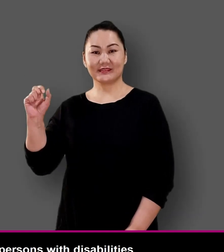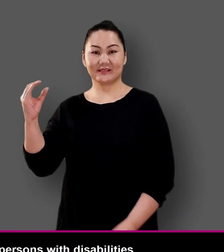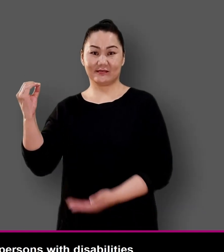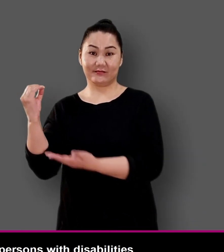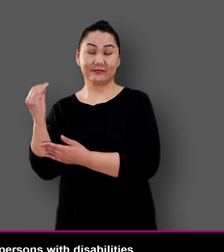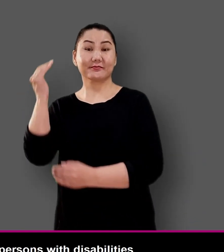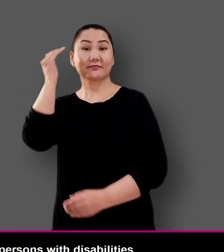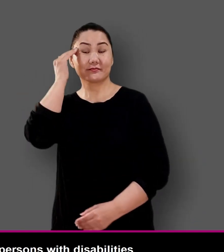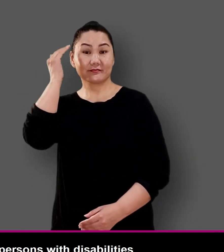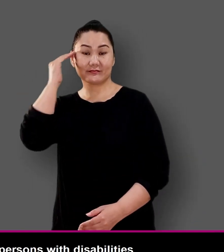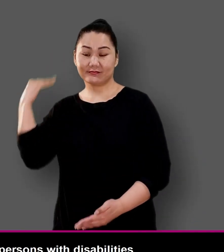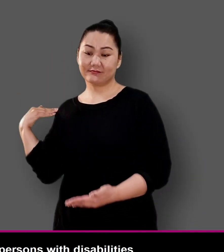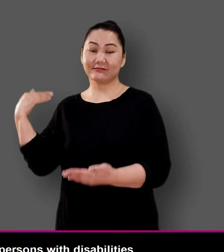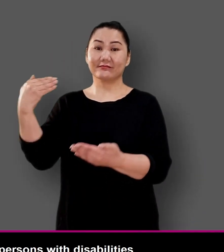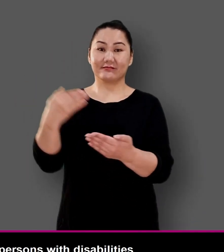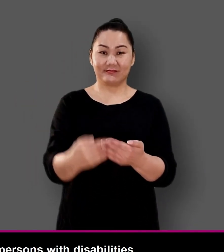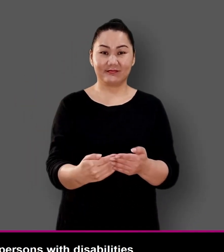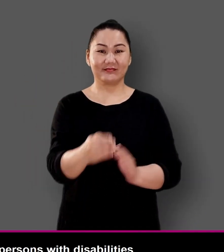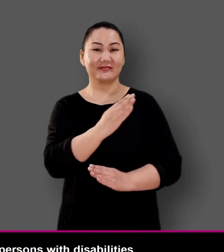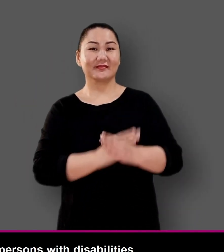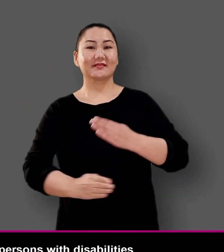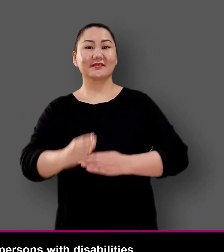We recognize that persons with disabilities